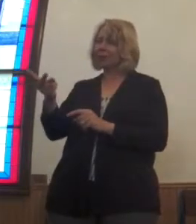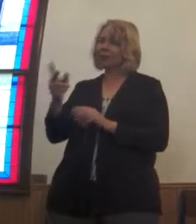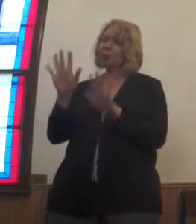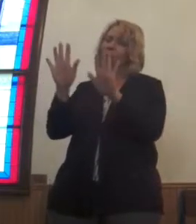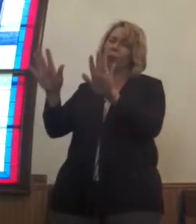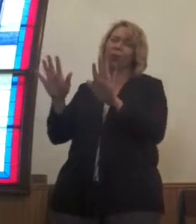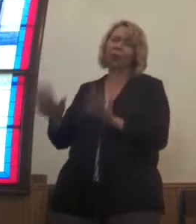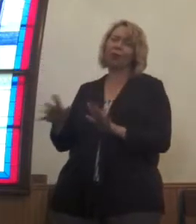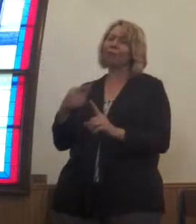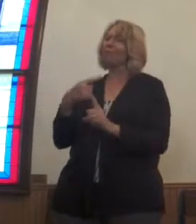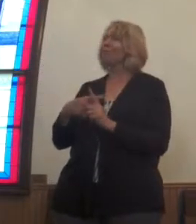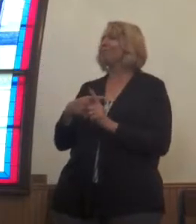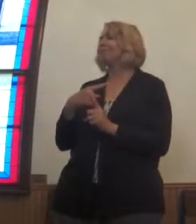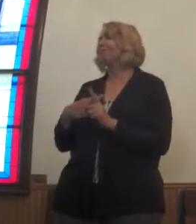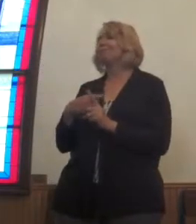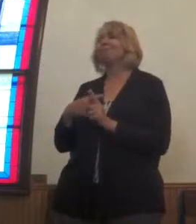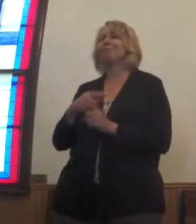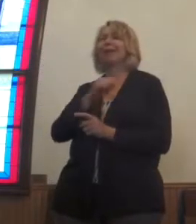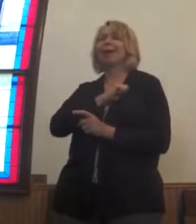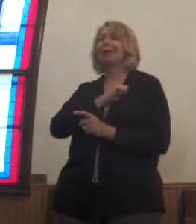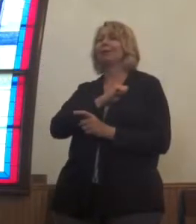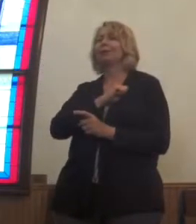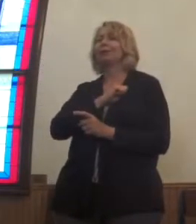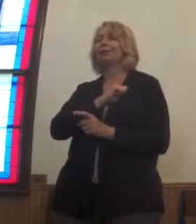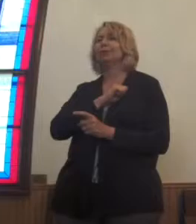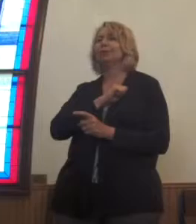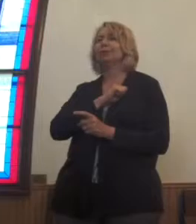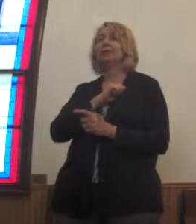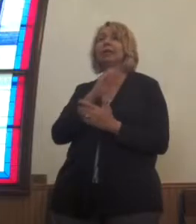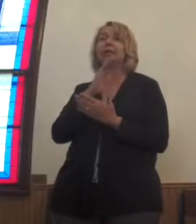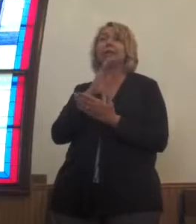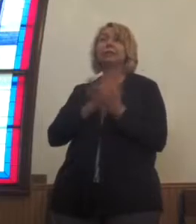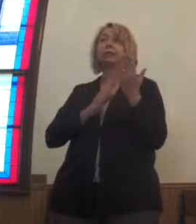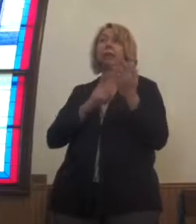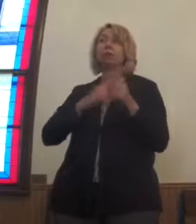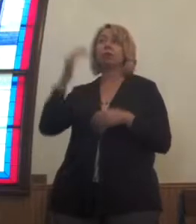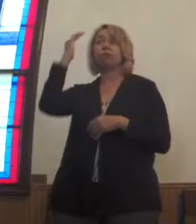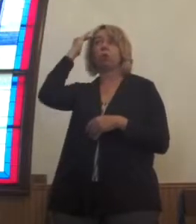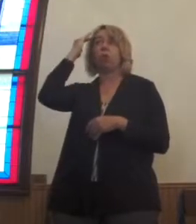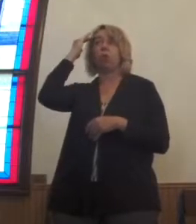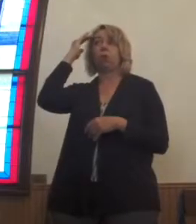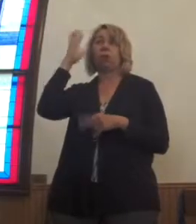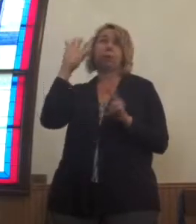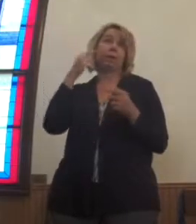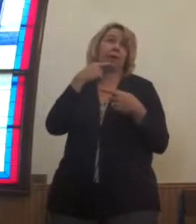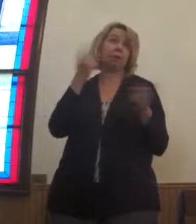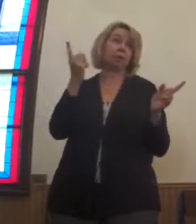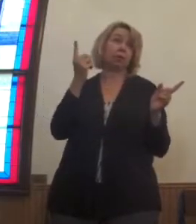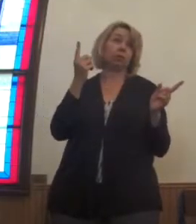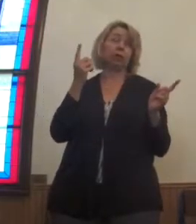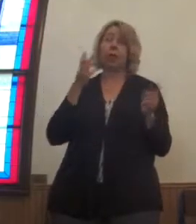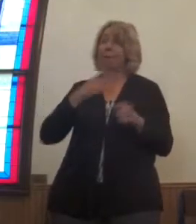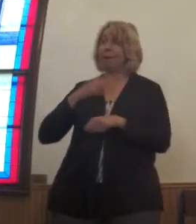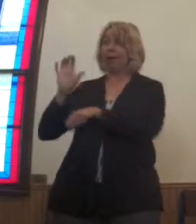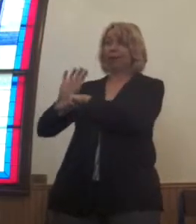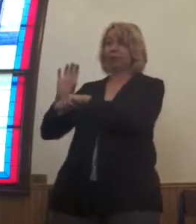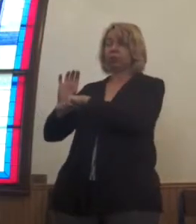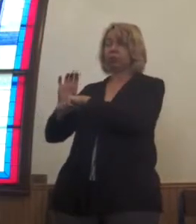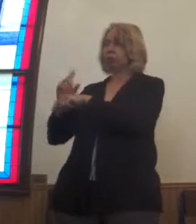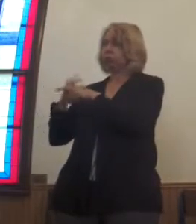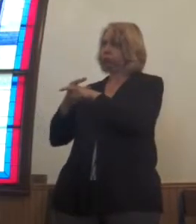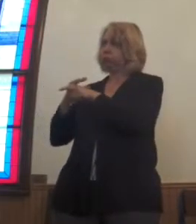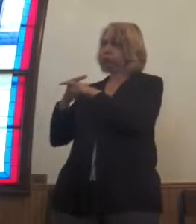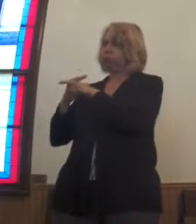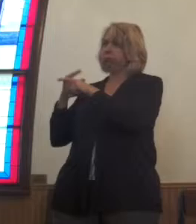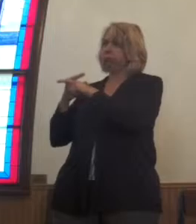bring. As some may have heard, and I maybe have shared this, you know, the church that I came from went through a lot of conflict